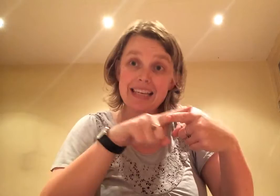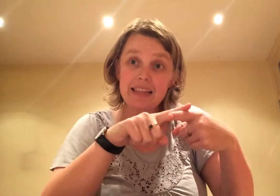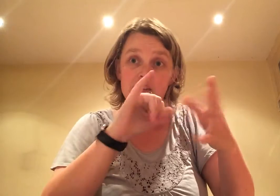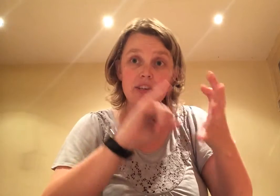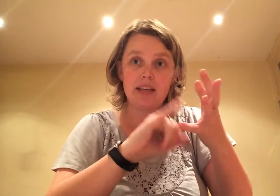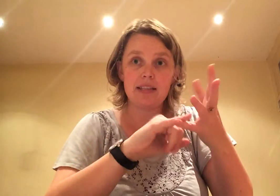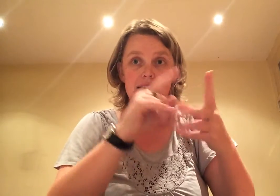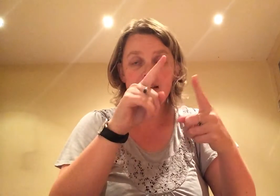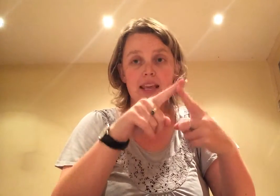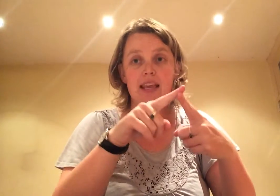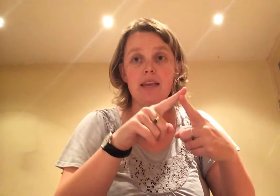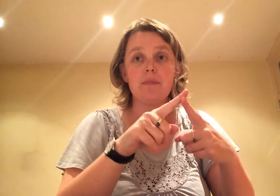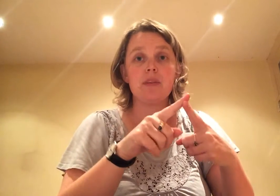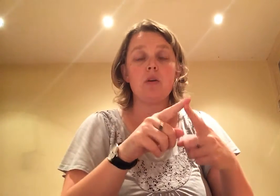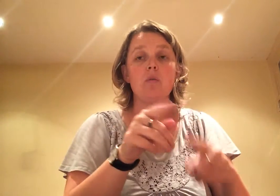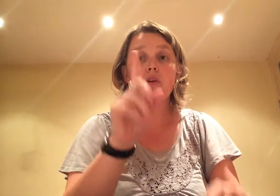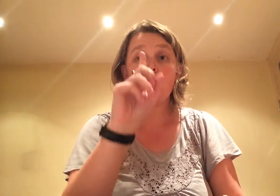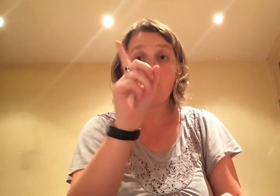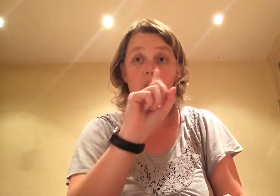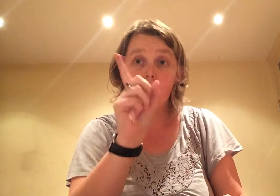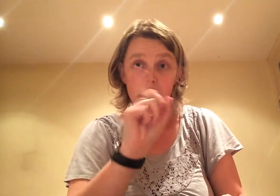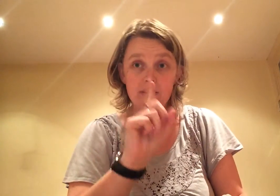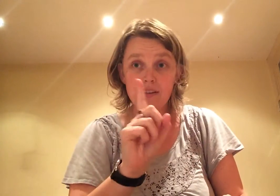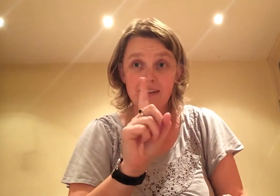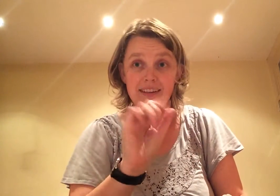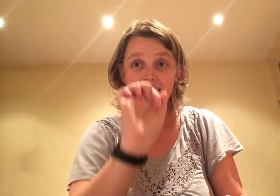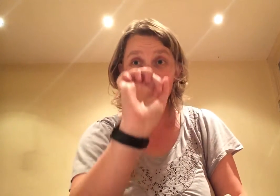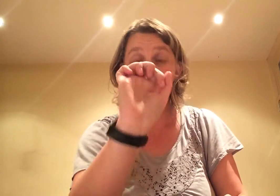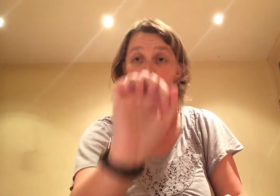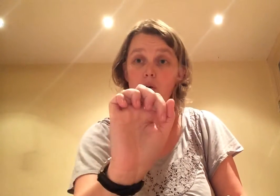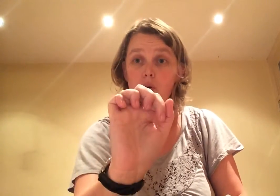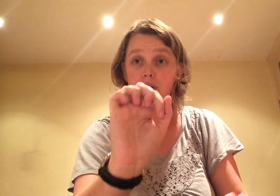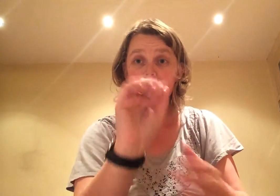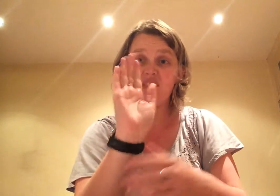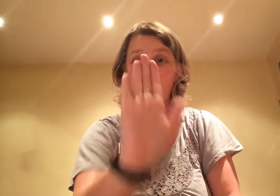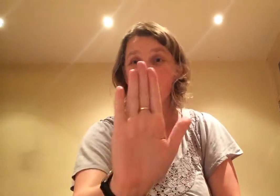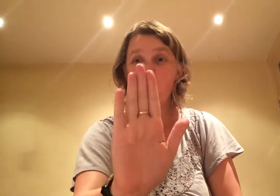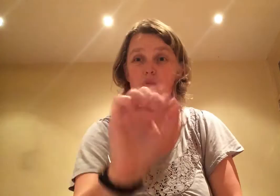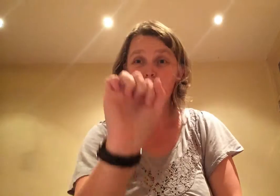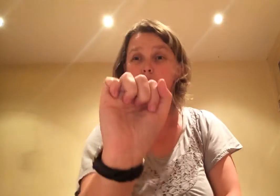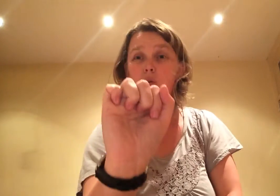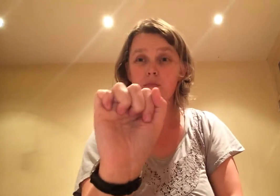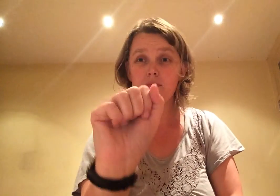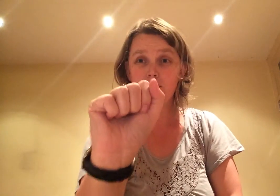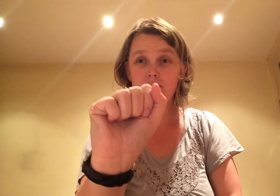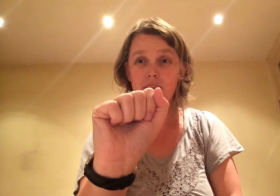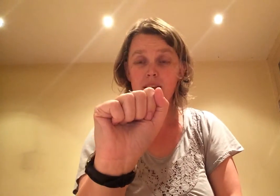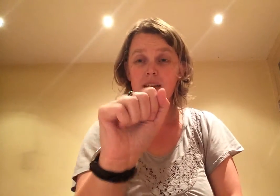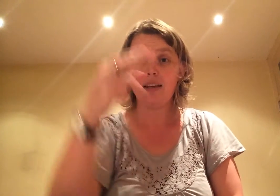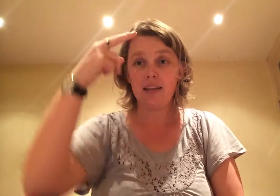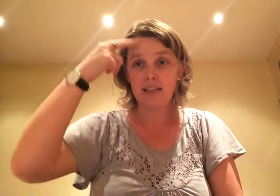English, SSE, we go what is your, and it's just like your